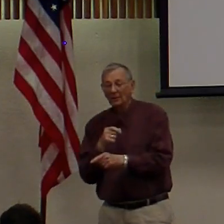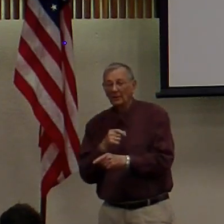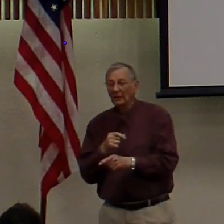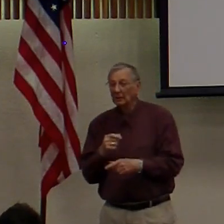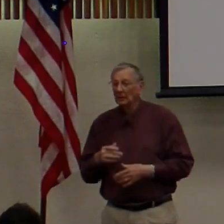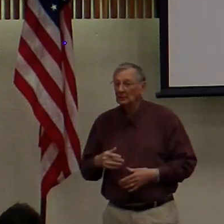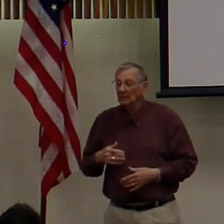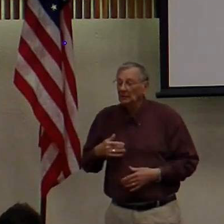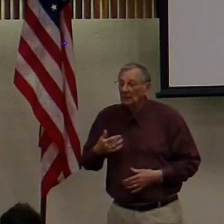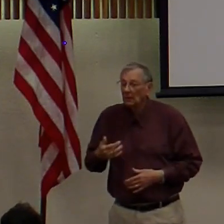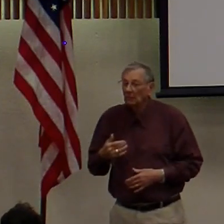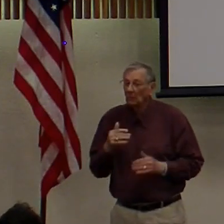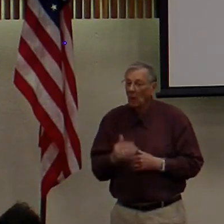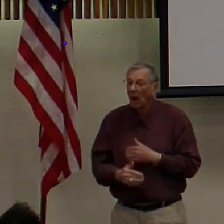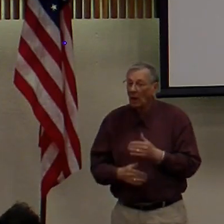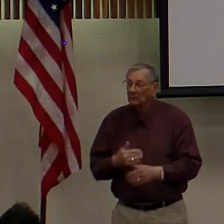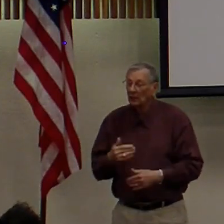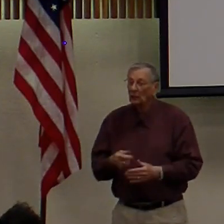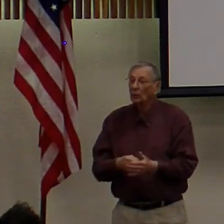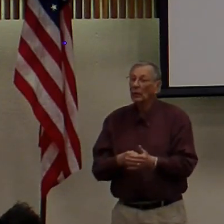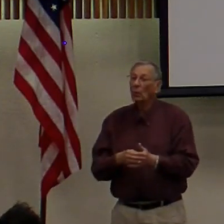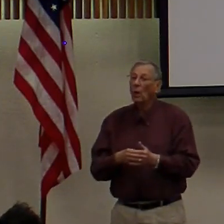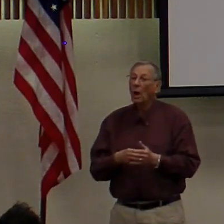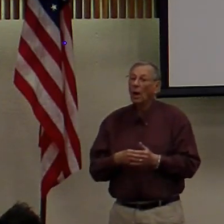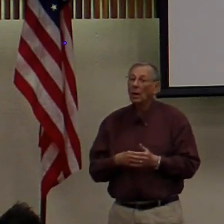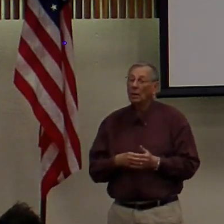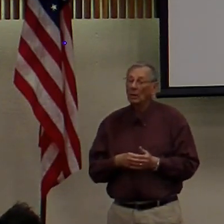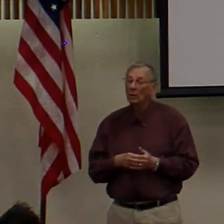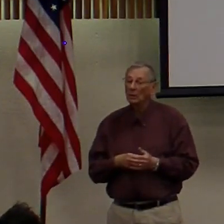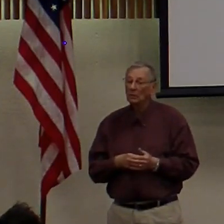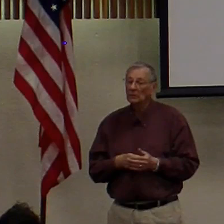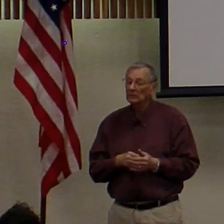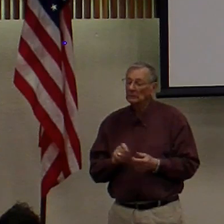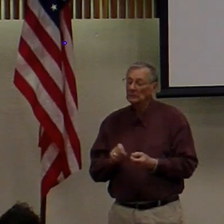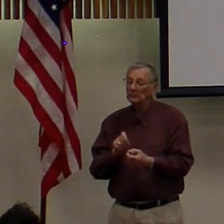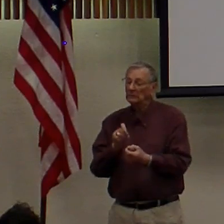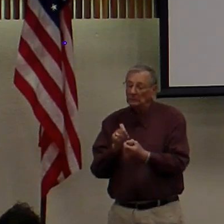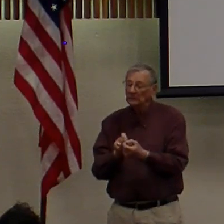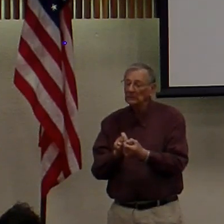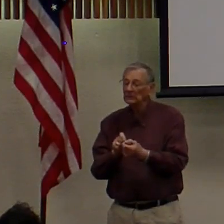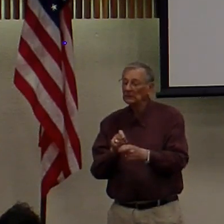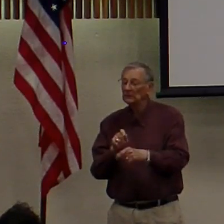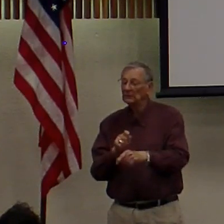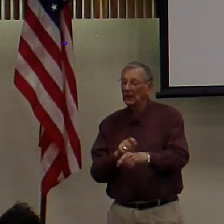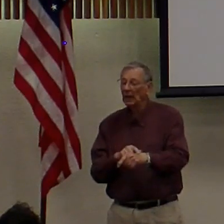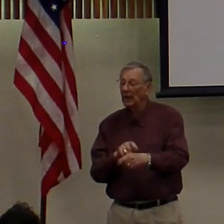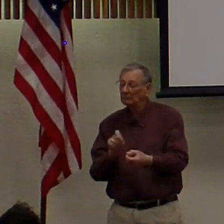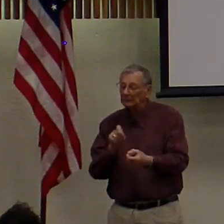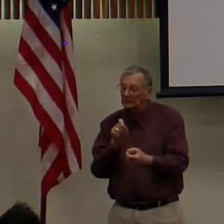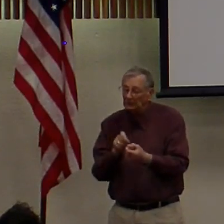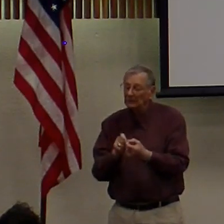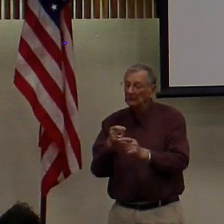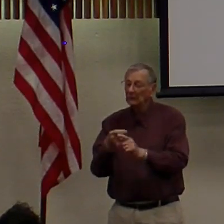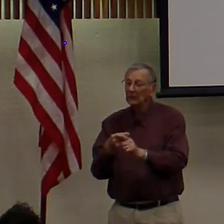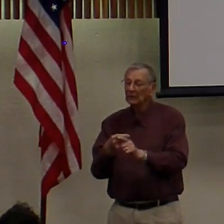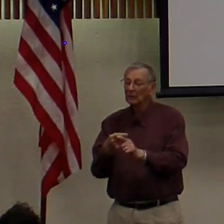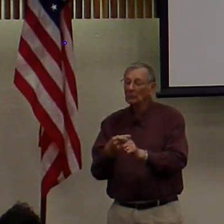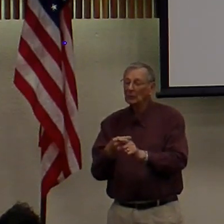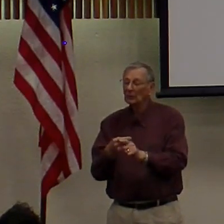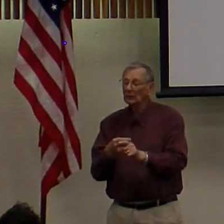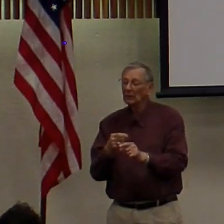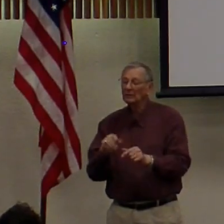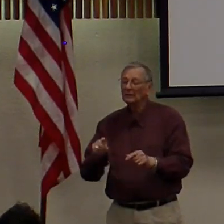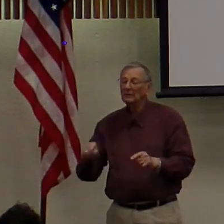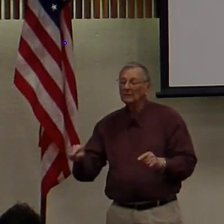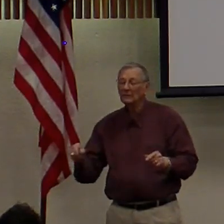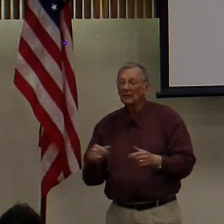sensitive process. It requires precision in time, precision in temperature, and so on